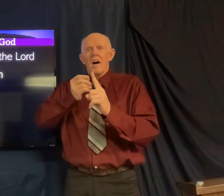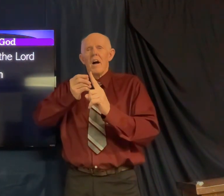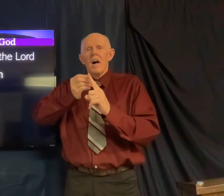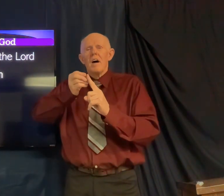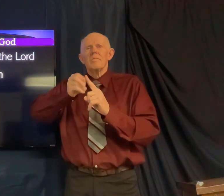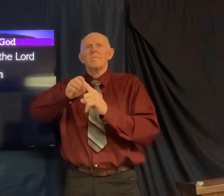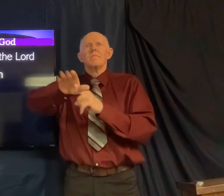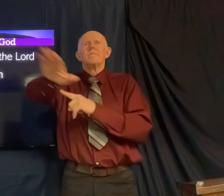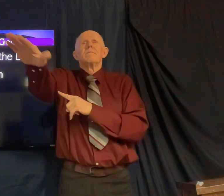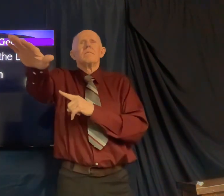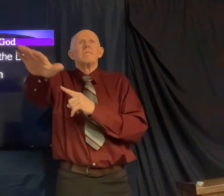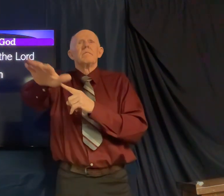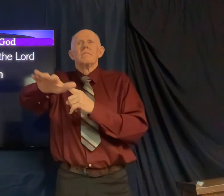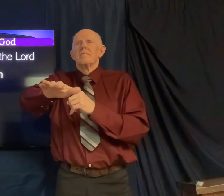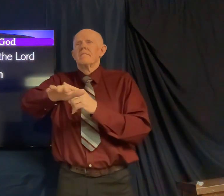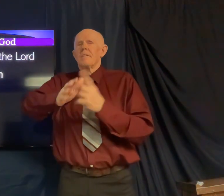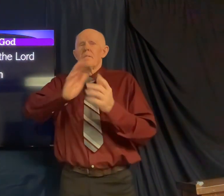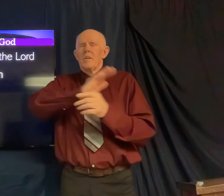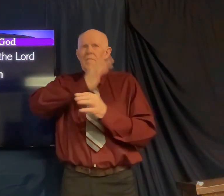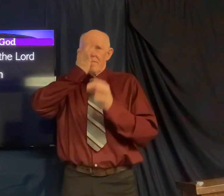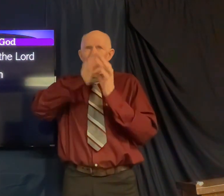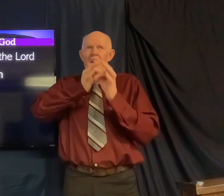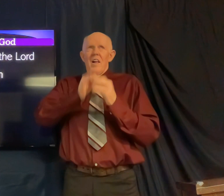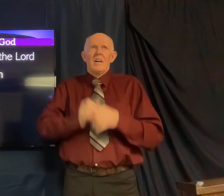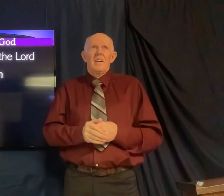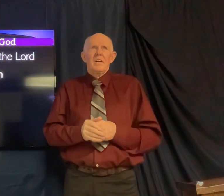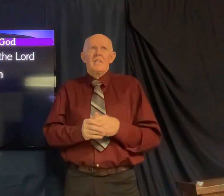90. And there began